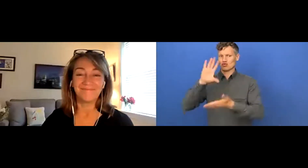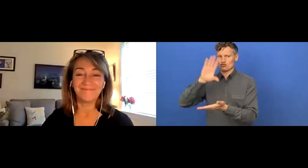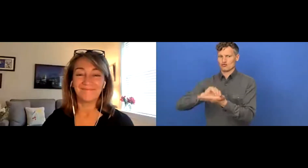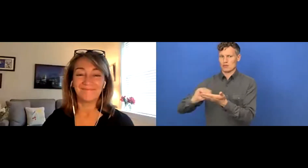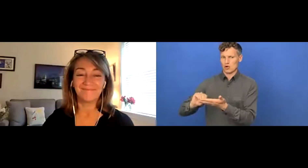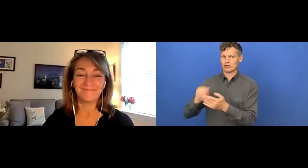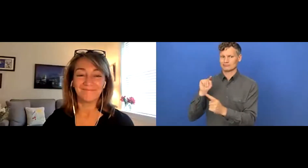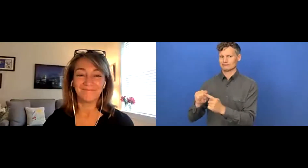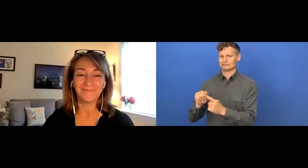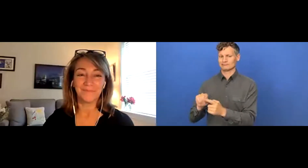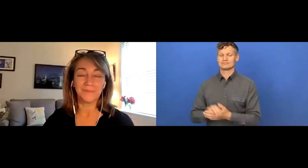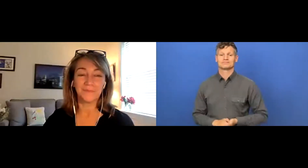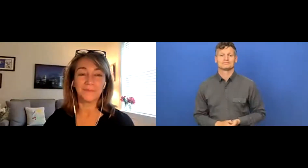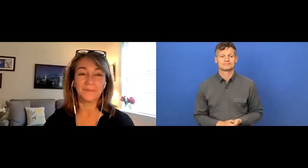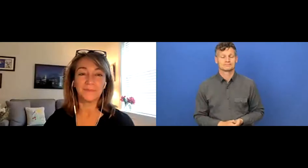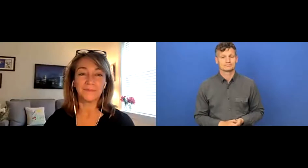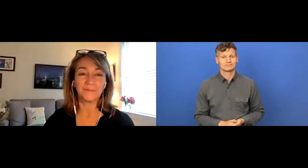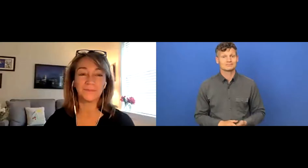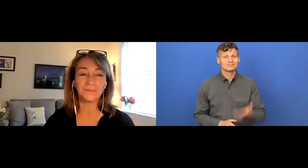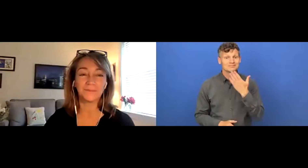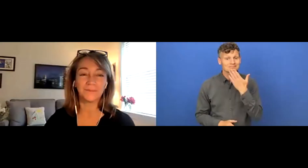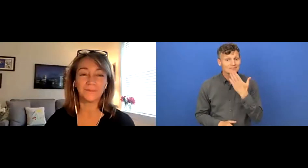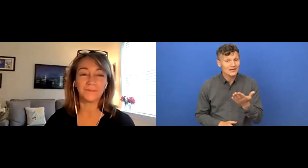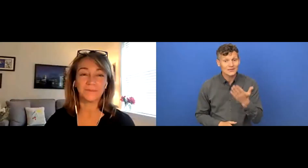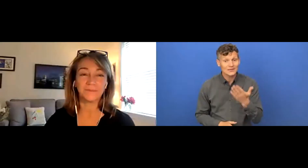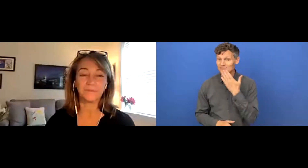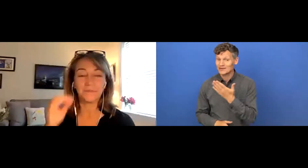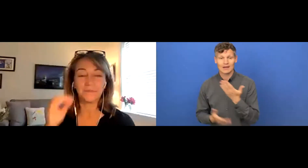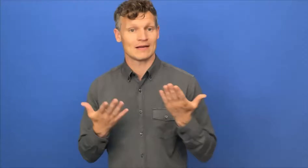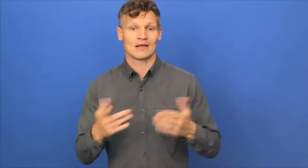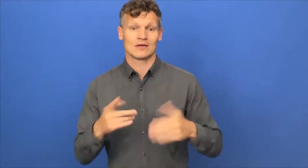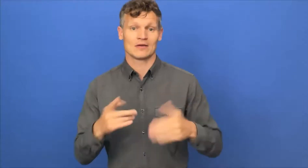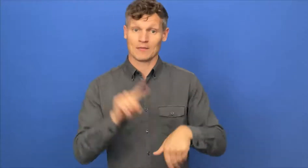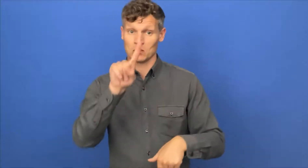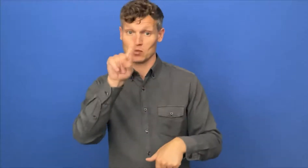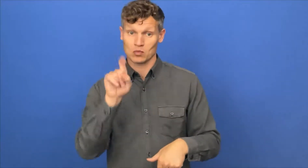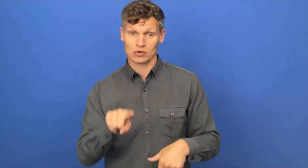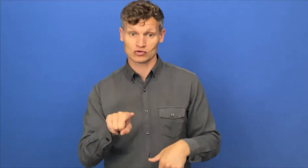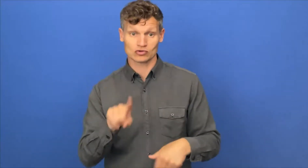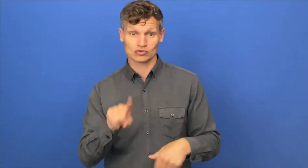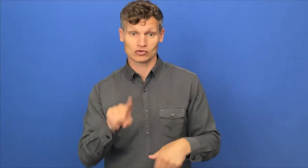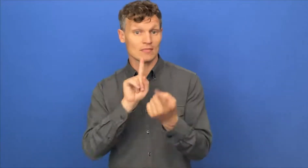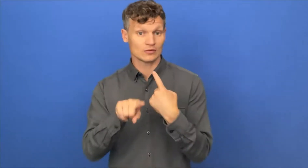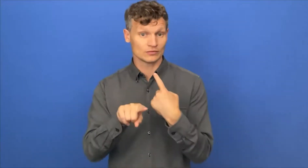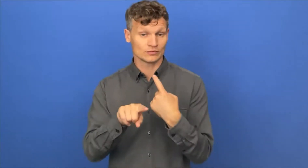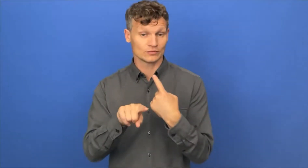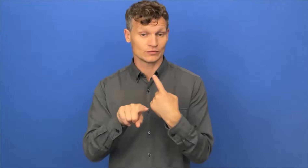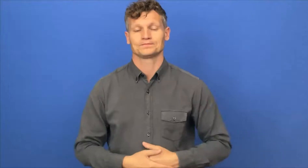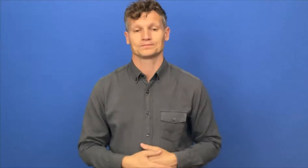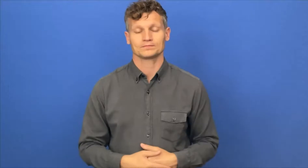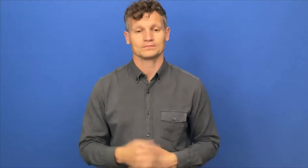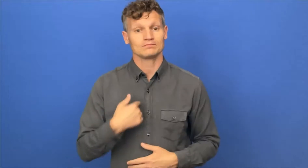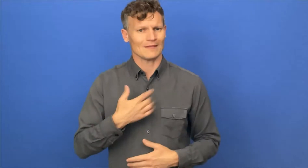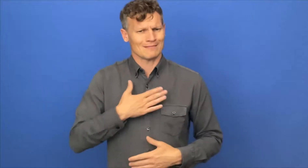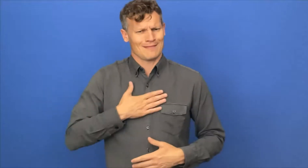Shishin. So now we will have time for questions and answers. I really liked your presentation because, I